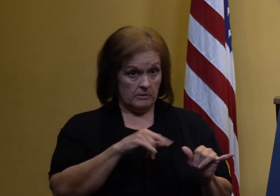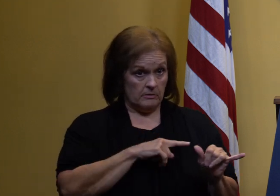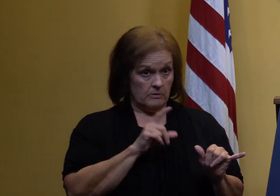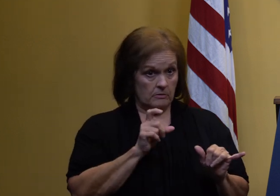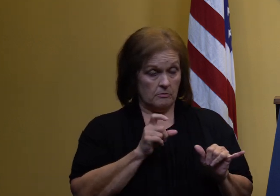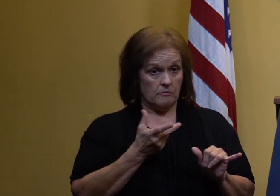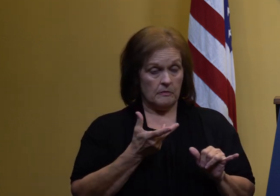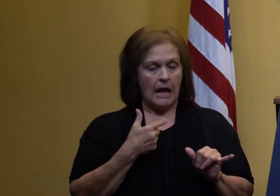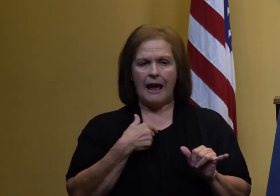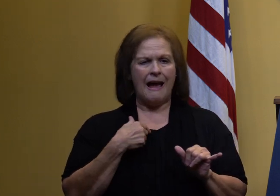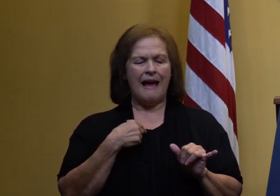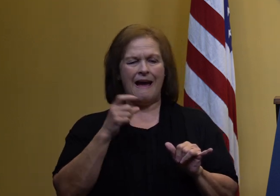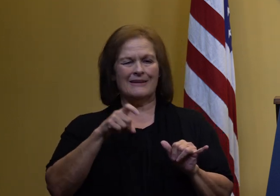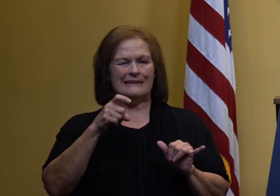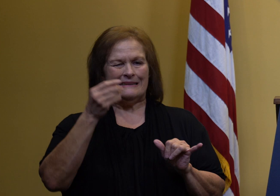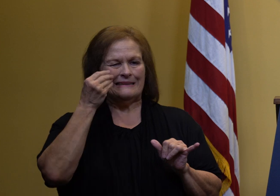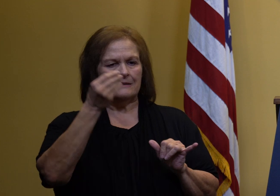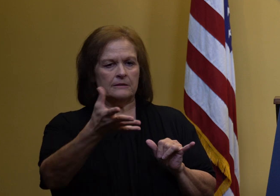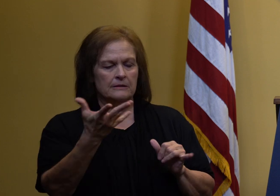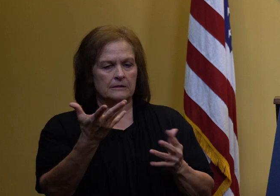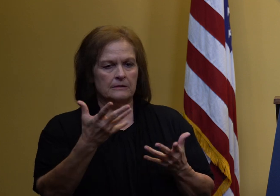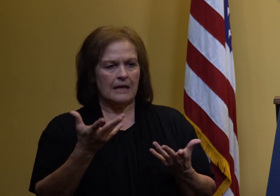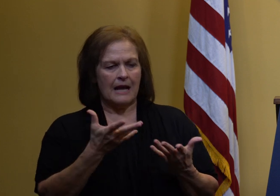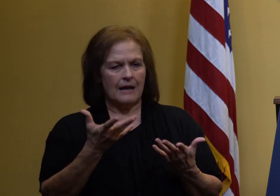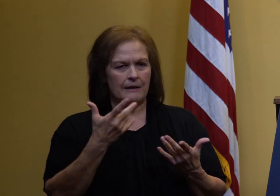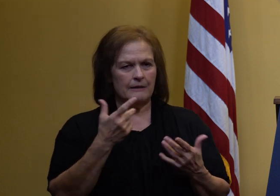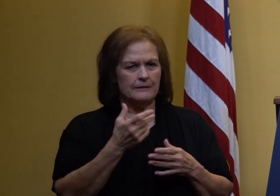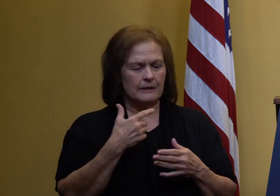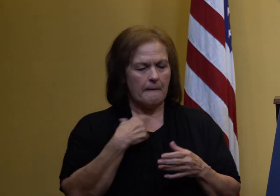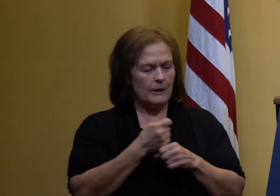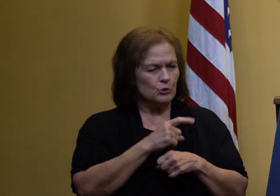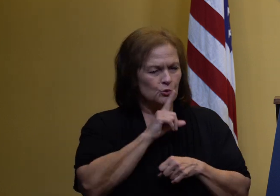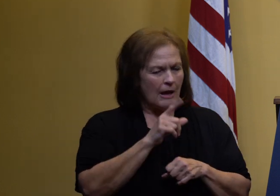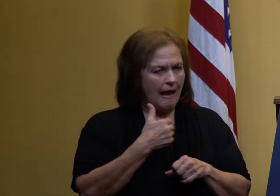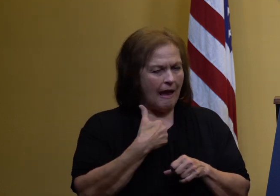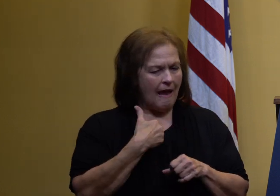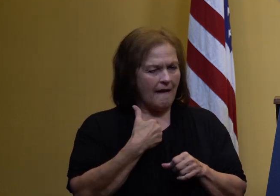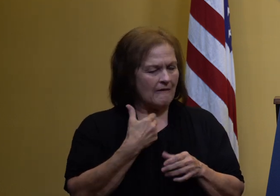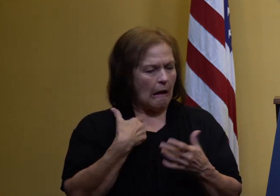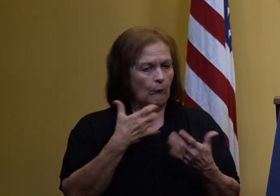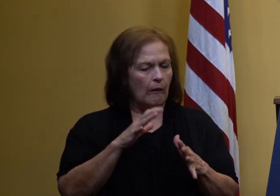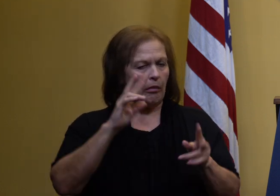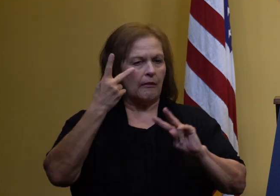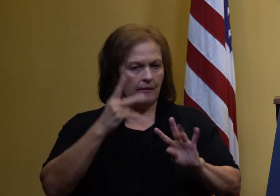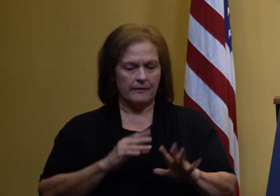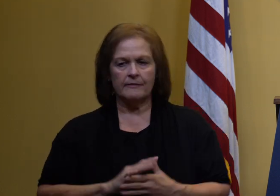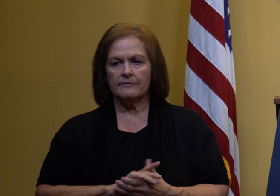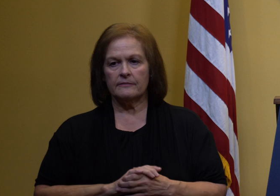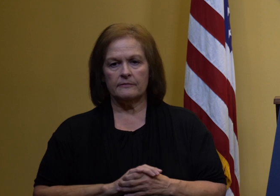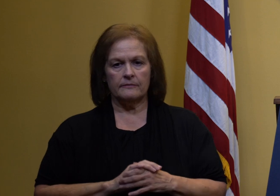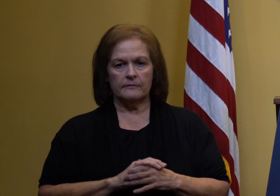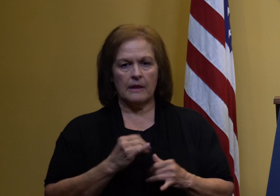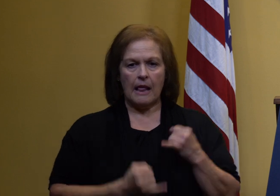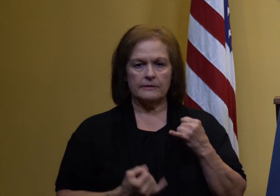new, or with the ownership? I'll have to get back with you on that, just so that I'm matter of fact on it. I don't want to speak out of context. Thank you.